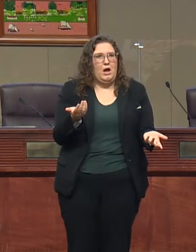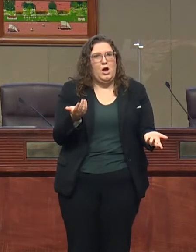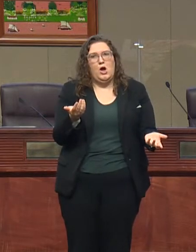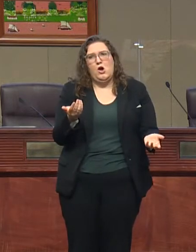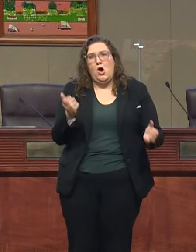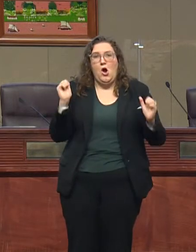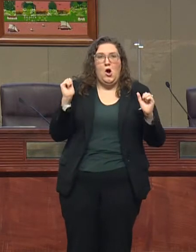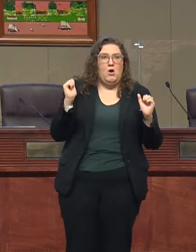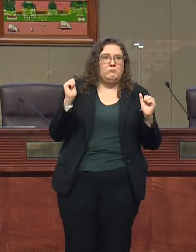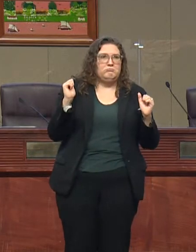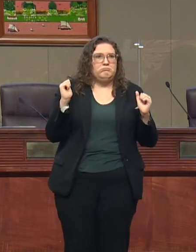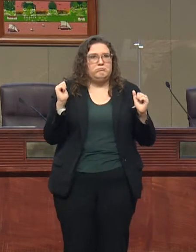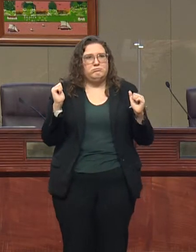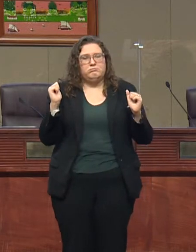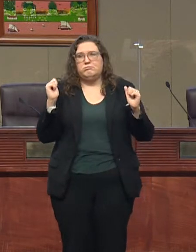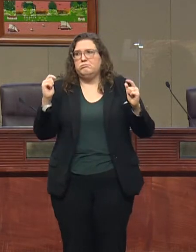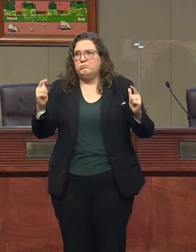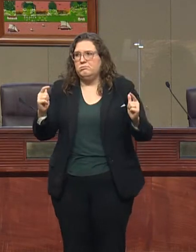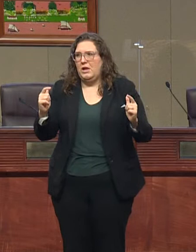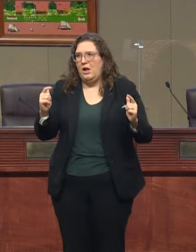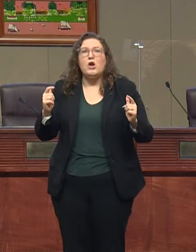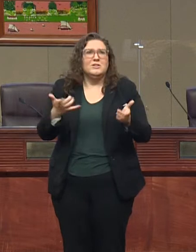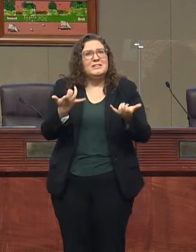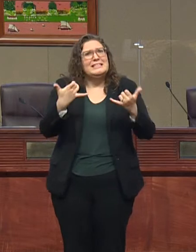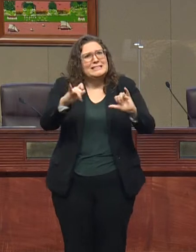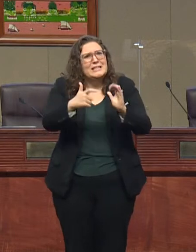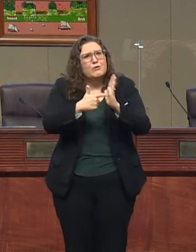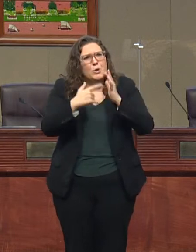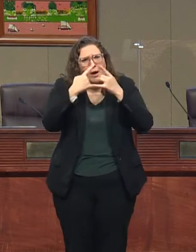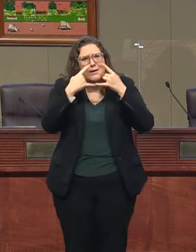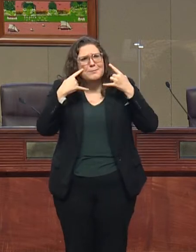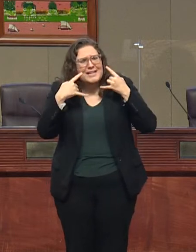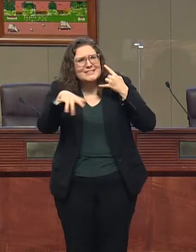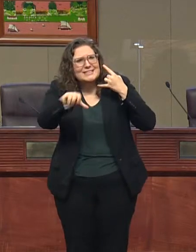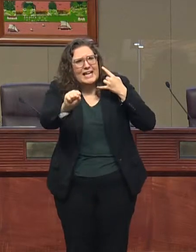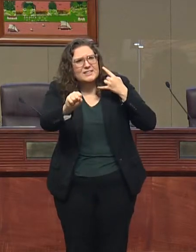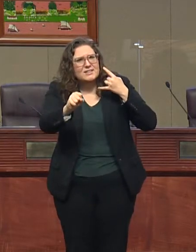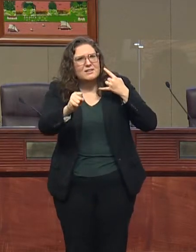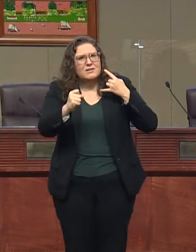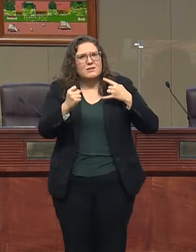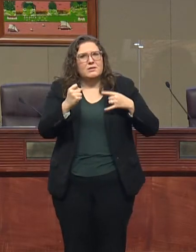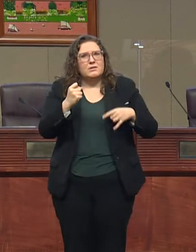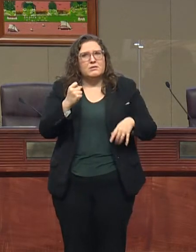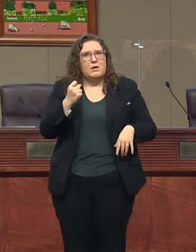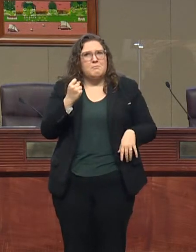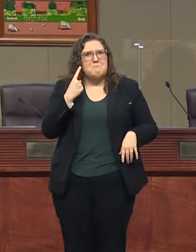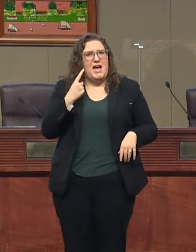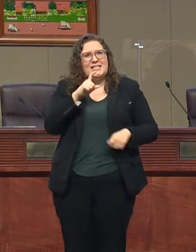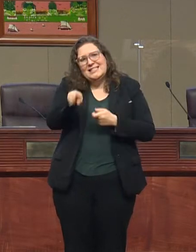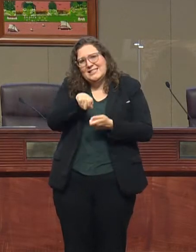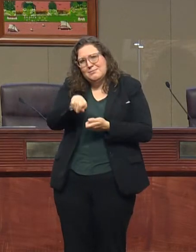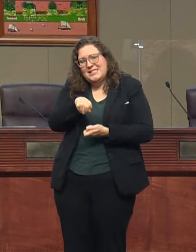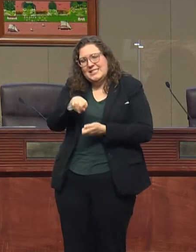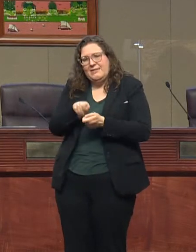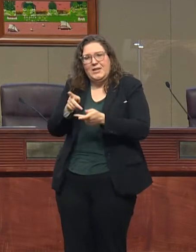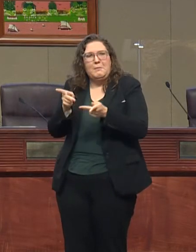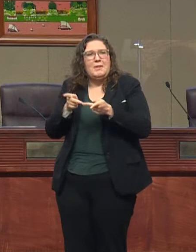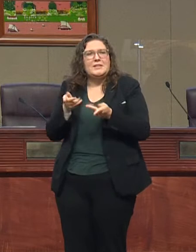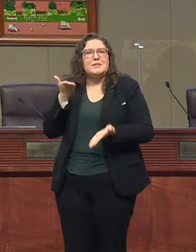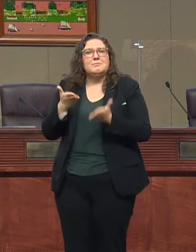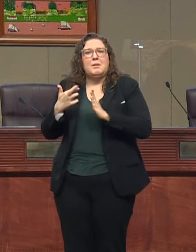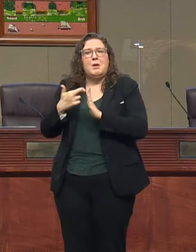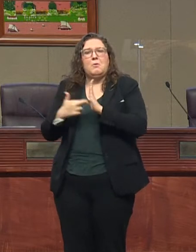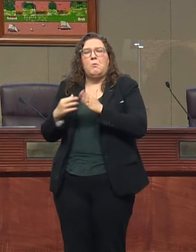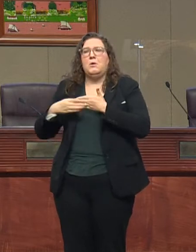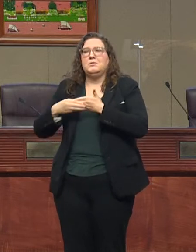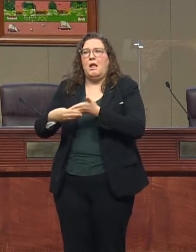wear facial coverings. I think that we're still a few months away from that, but it'll be a phased approach as we